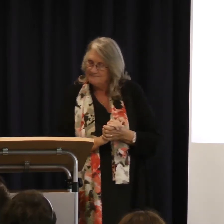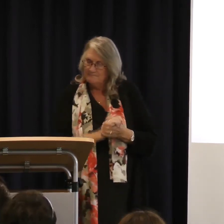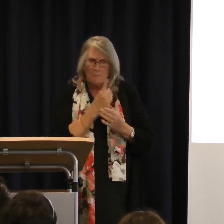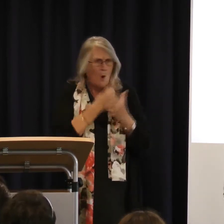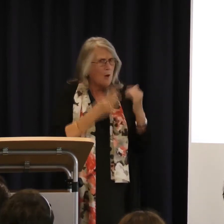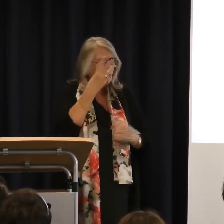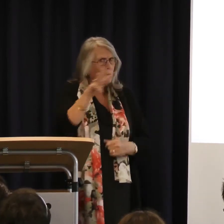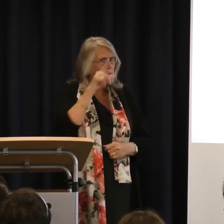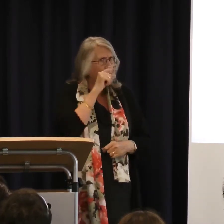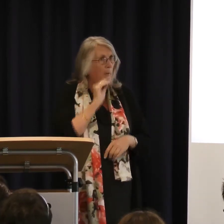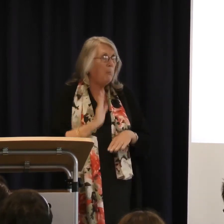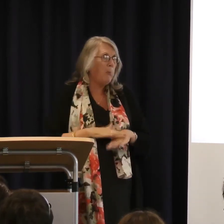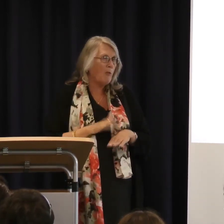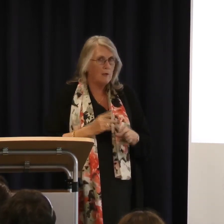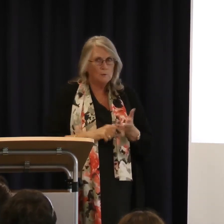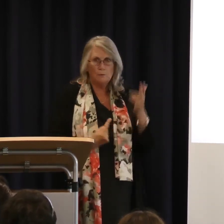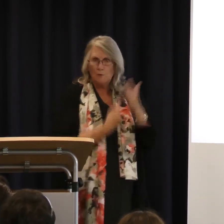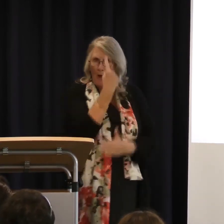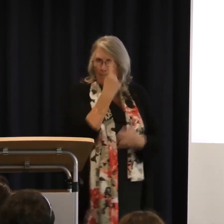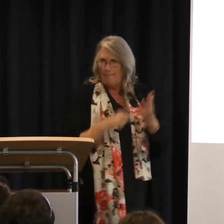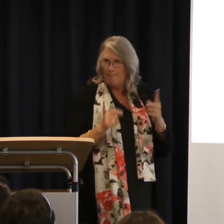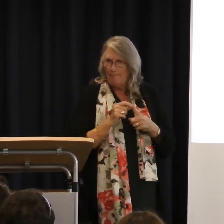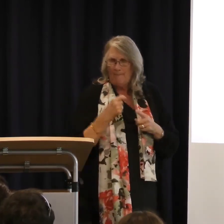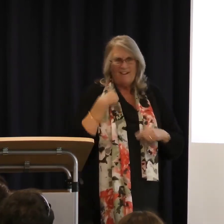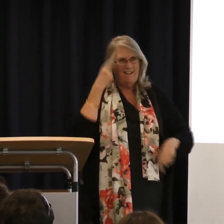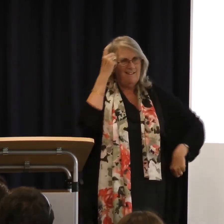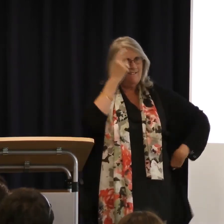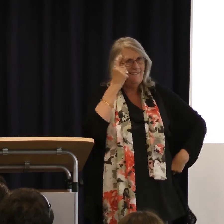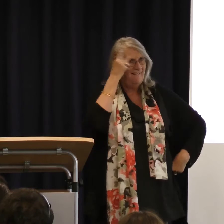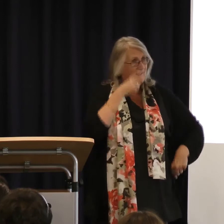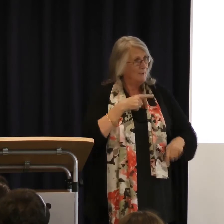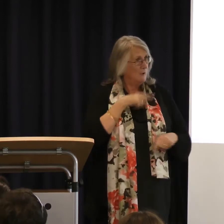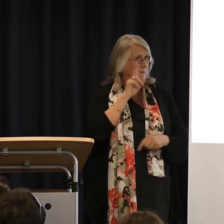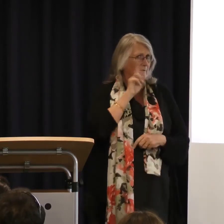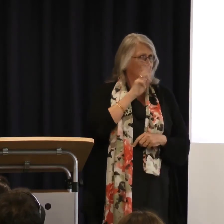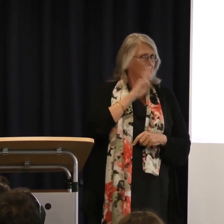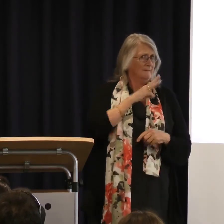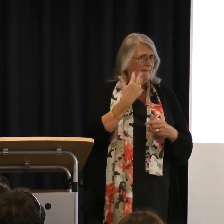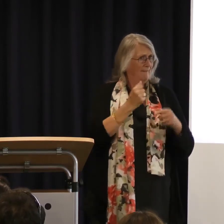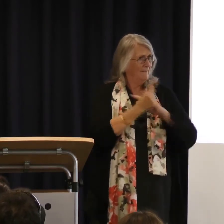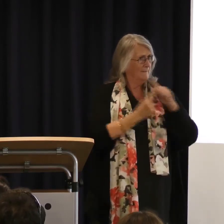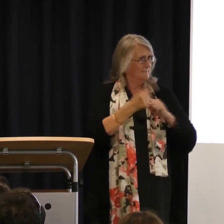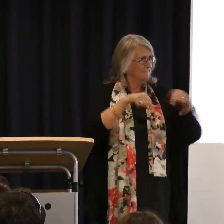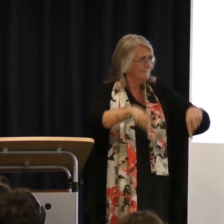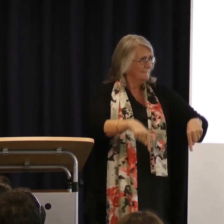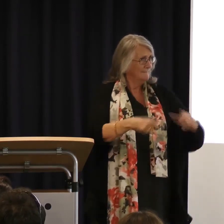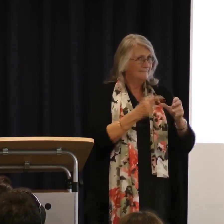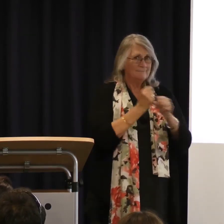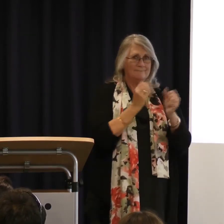Deaf Committee, only 30 people bothered to turn up. And that made me think, now, 2 or 3 days ago we had